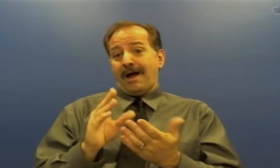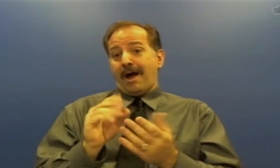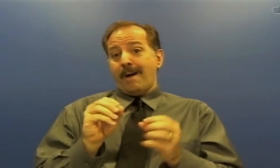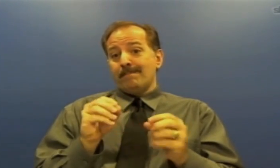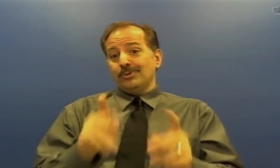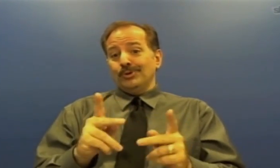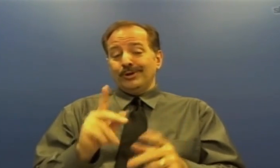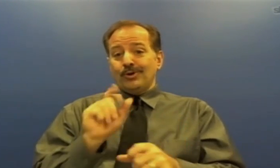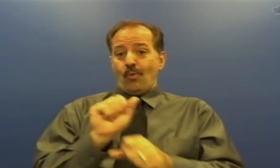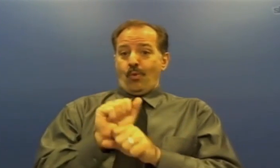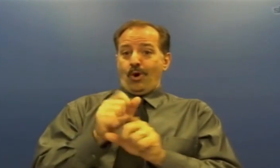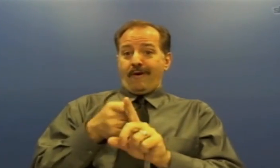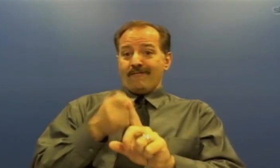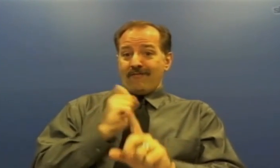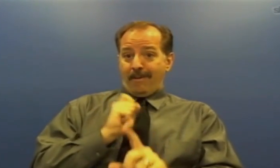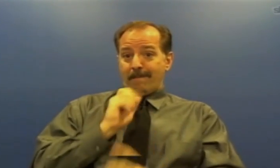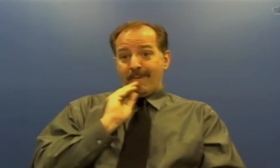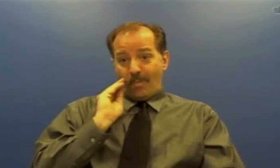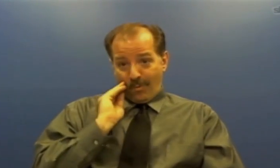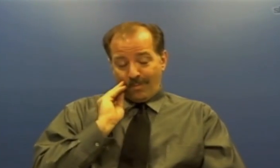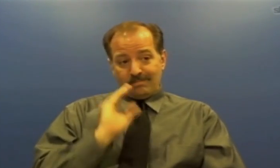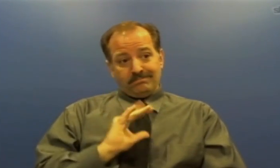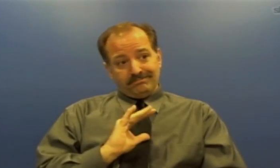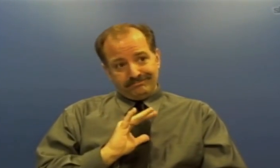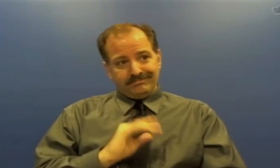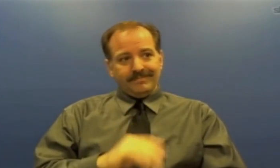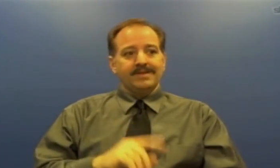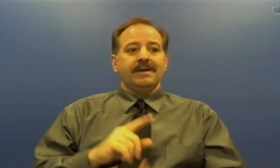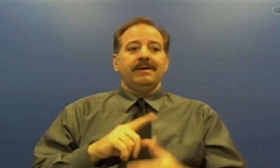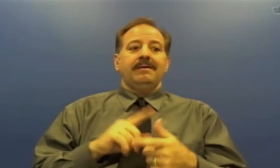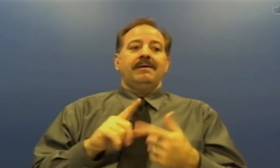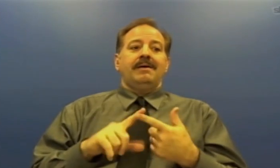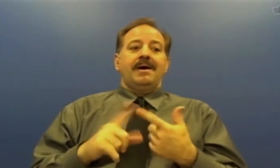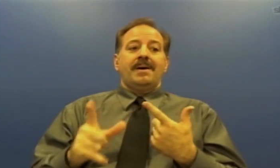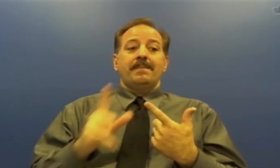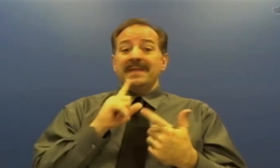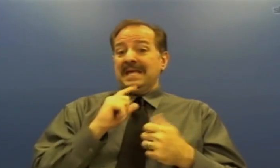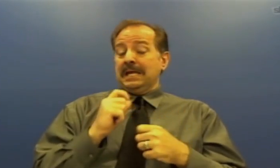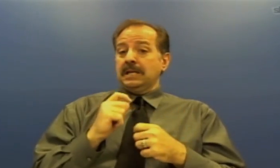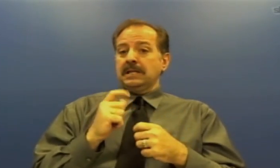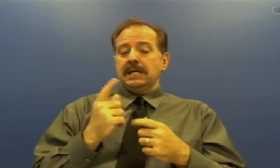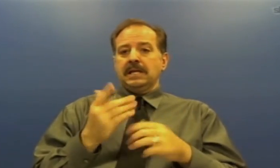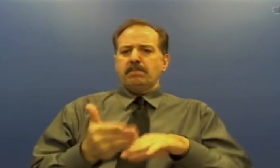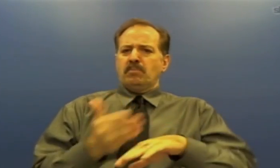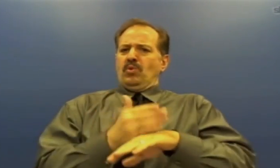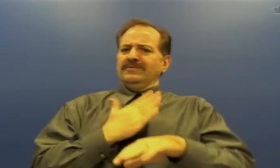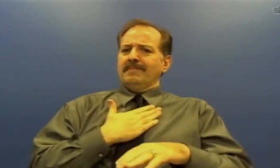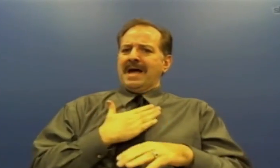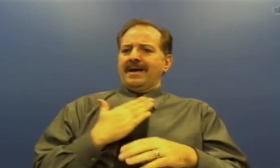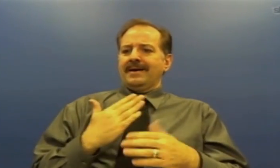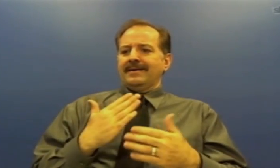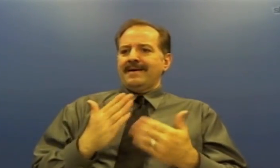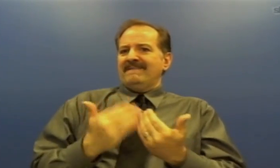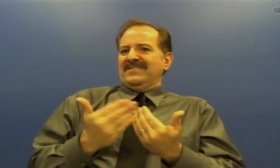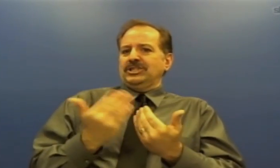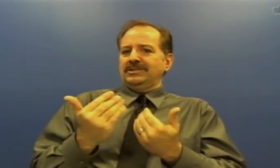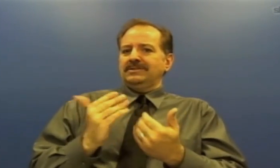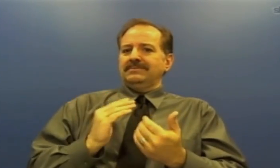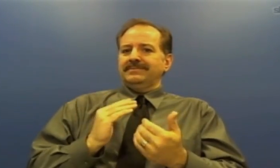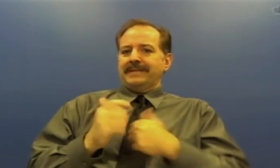VRI. I think it's a nice opportunity to be able to work personally for me from my home. And not only that,